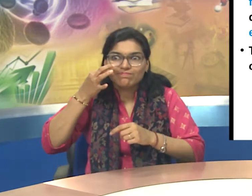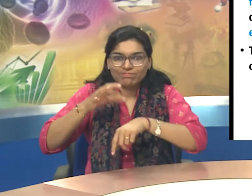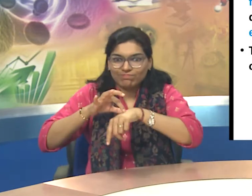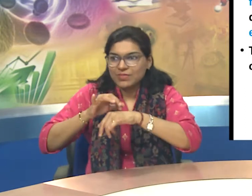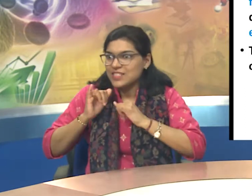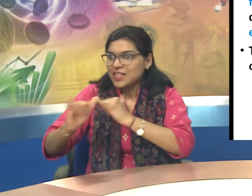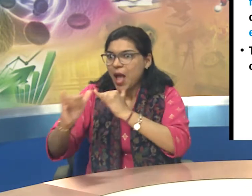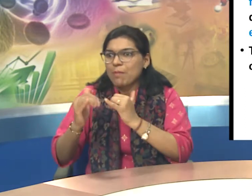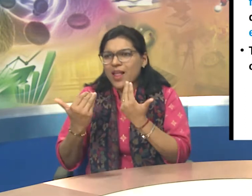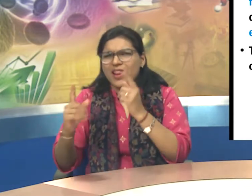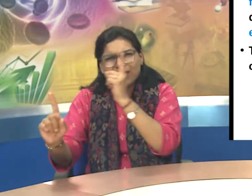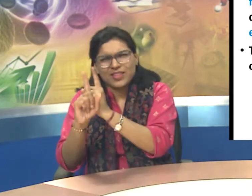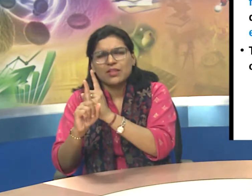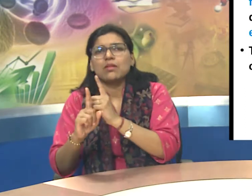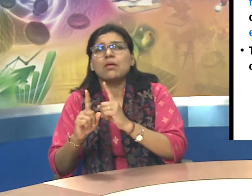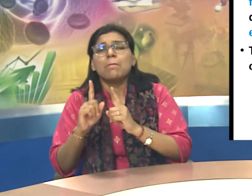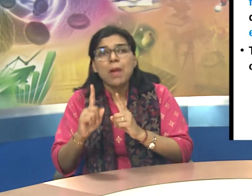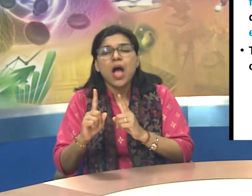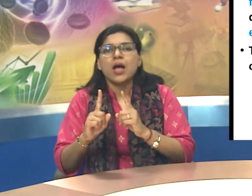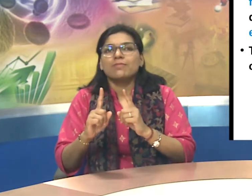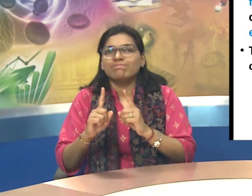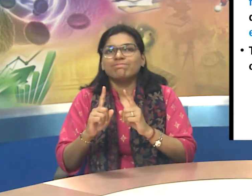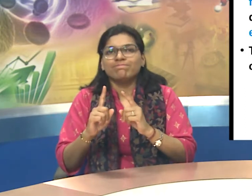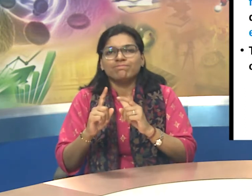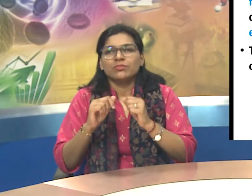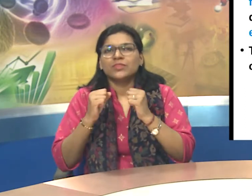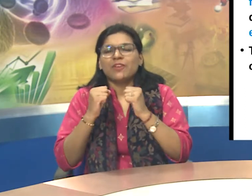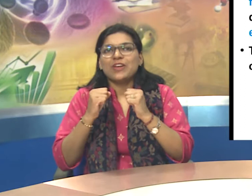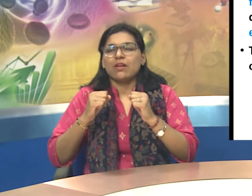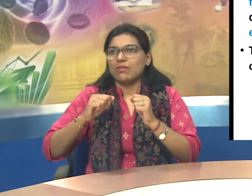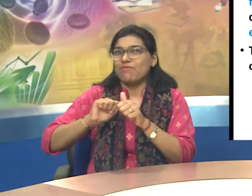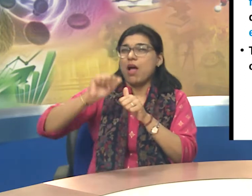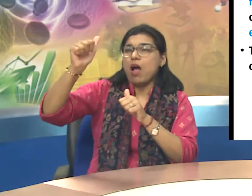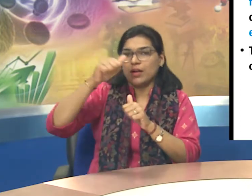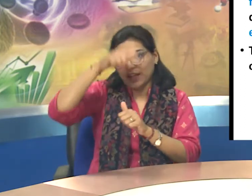This method is mostly used where